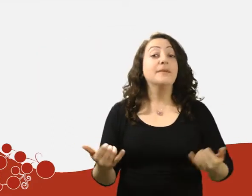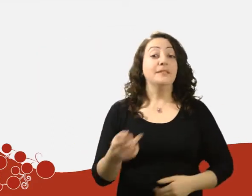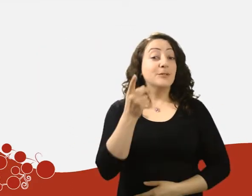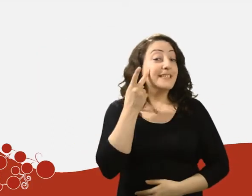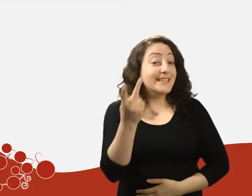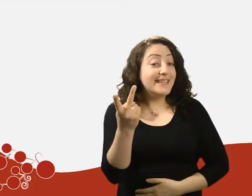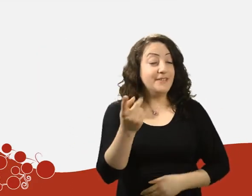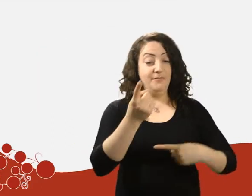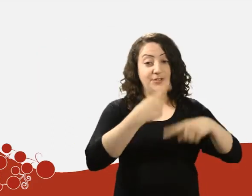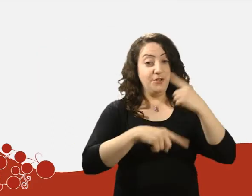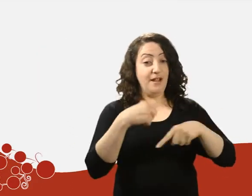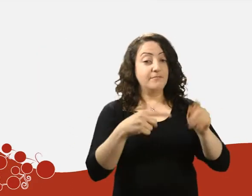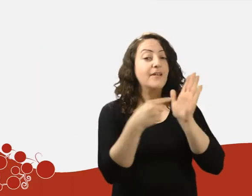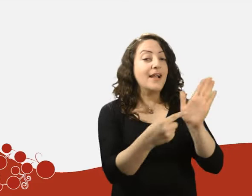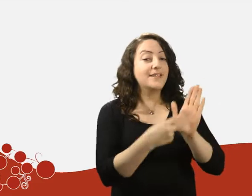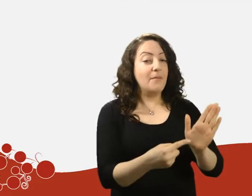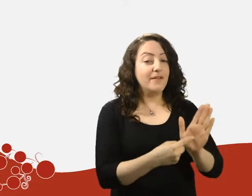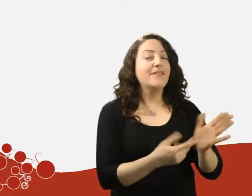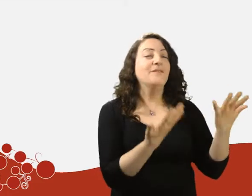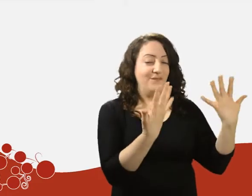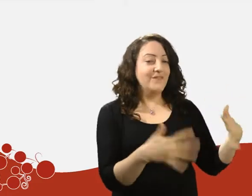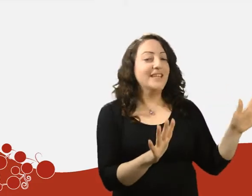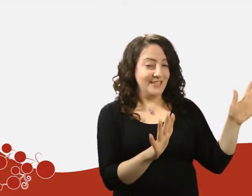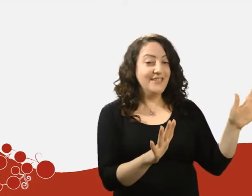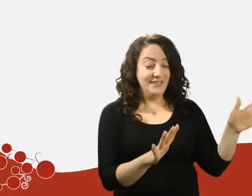Now that you've seen a few examples of single signs,